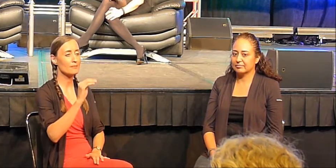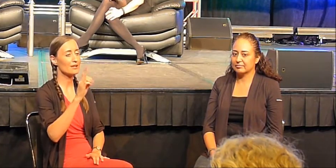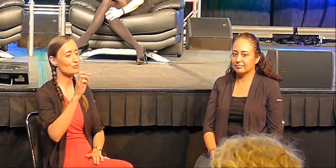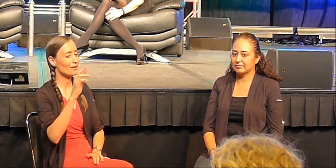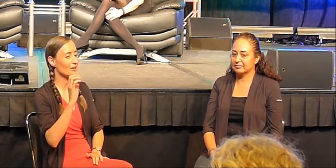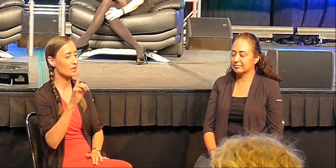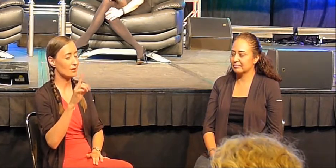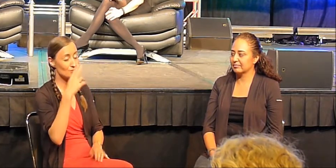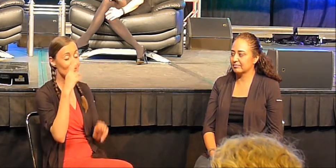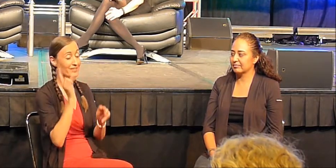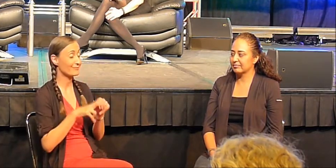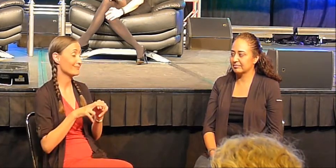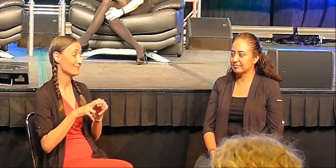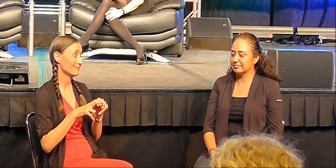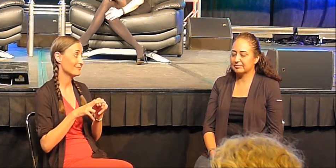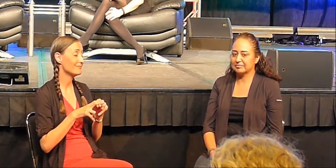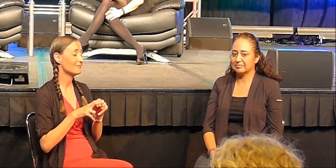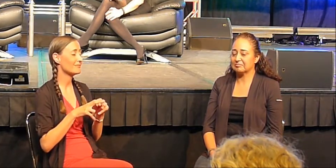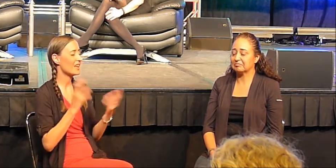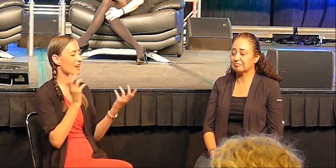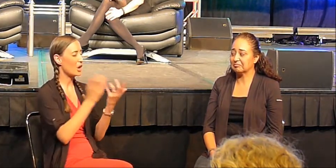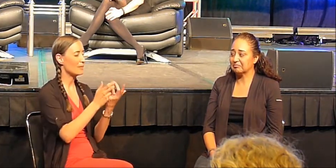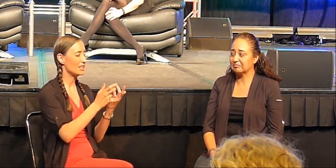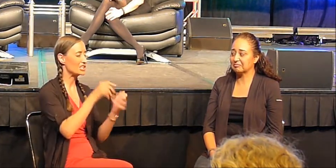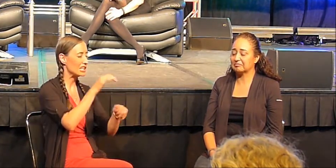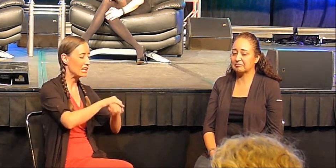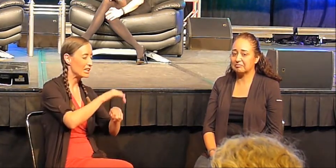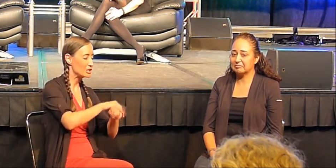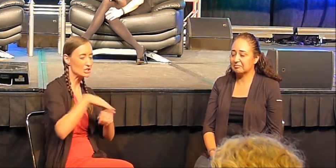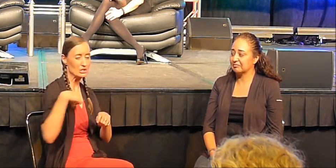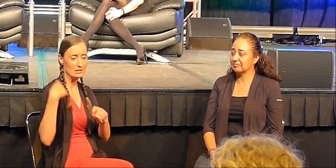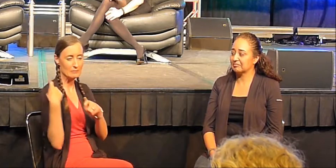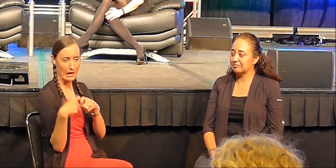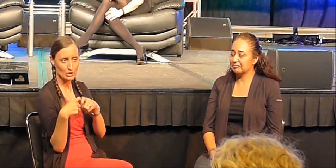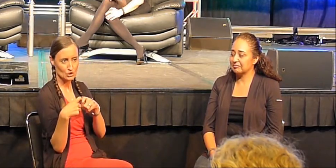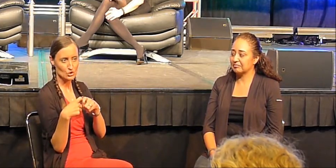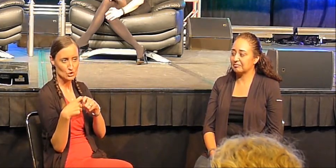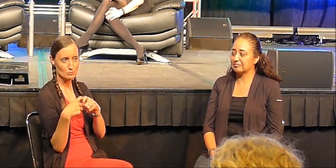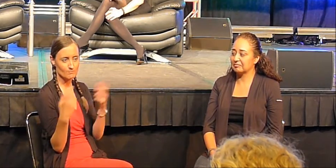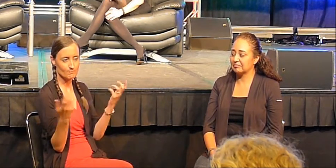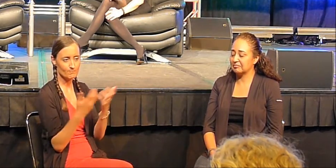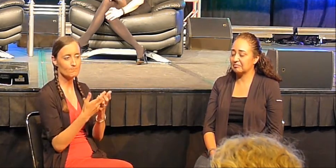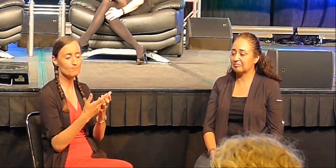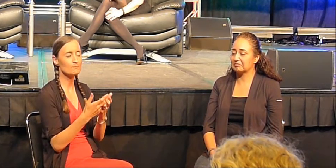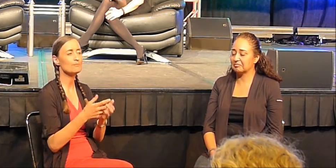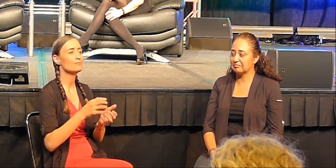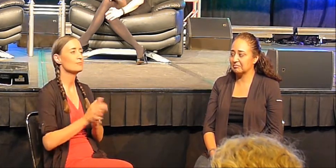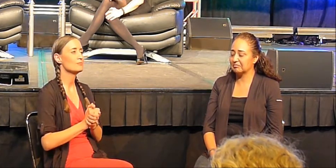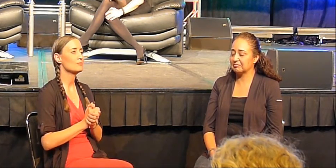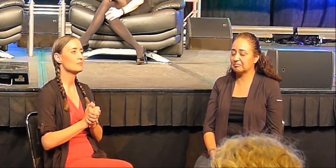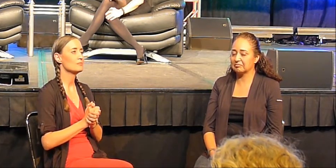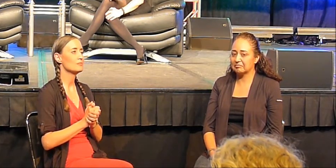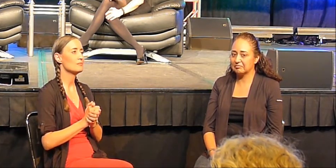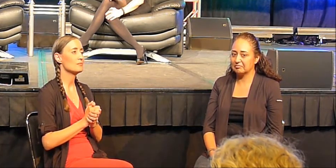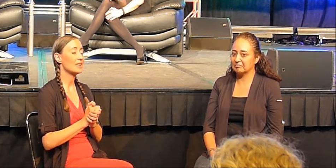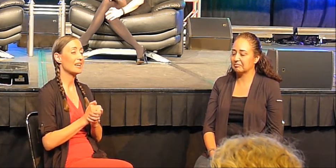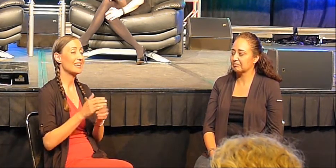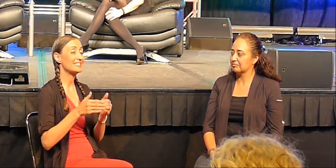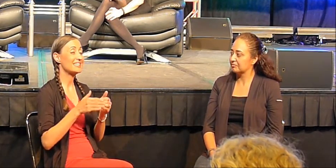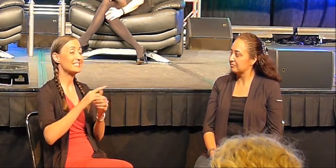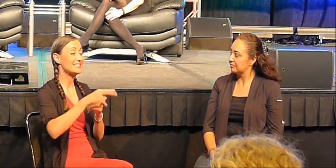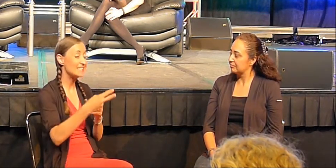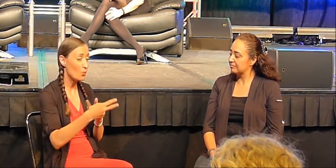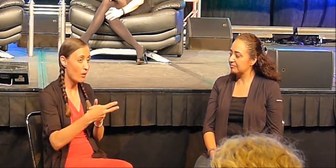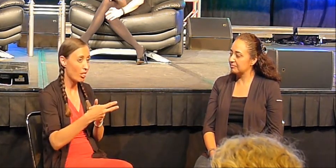And it's a combination English-speaking, Spanish-speaking film, and it's a sequel.